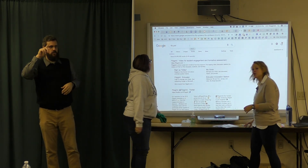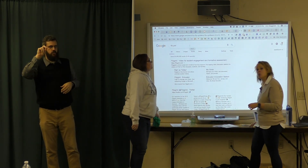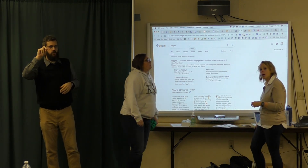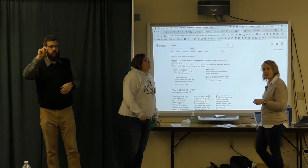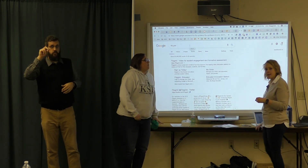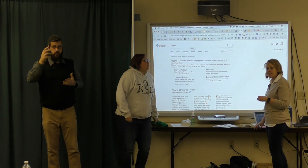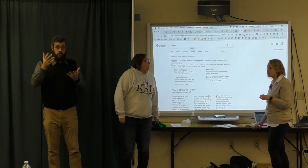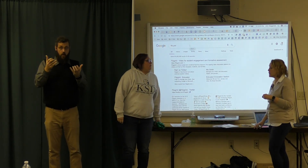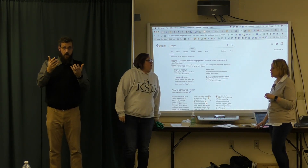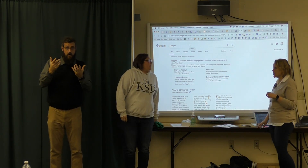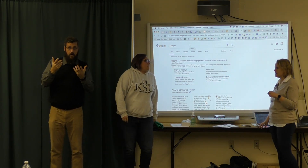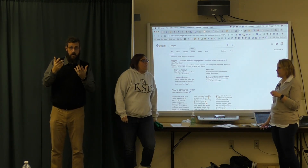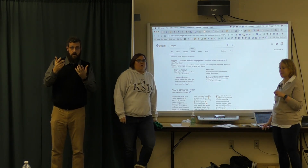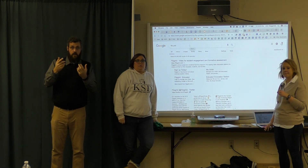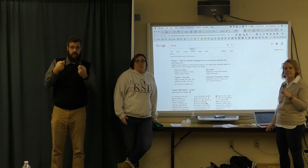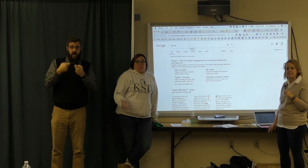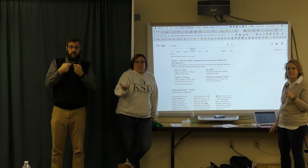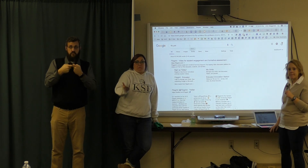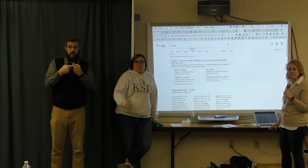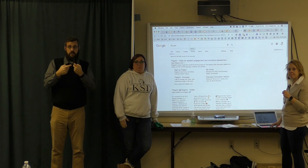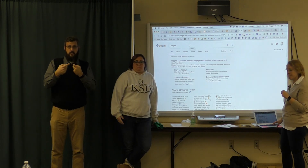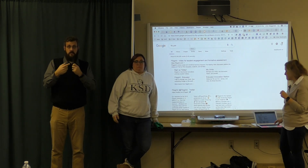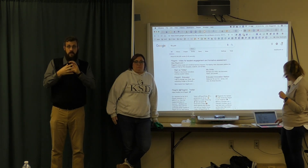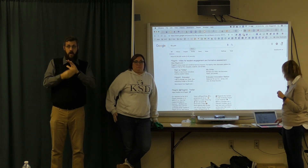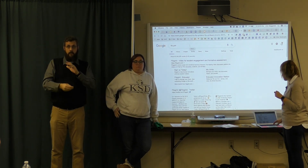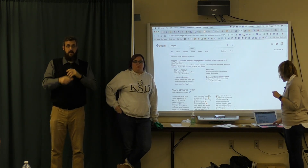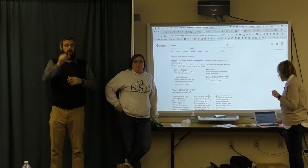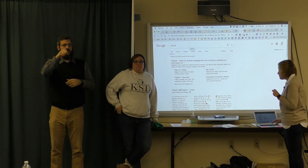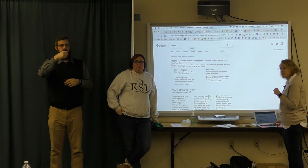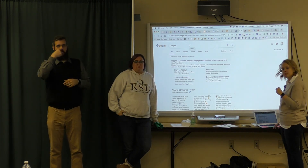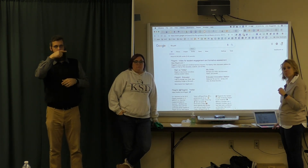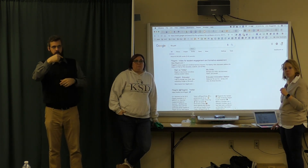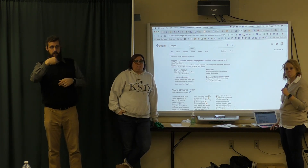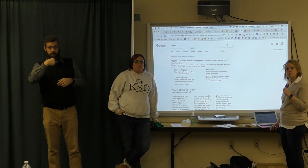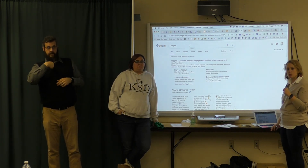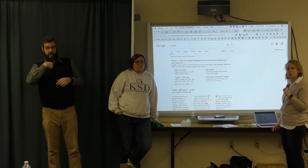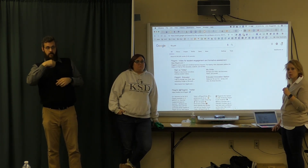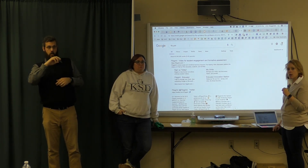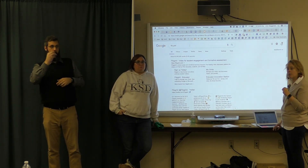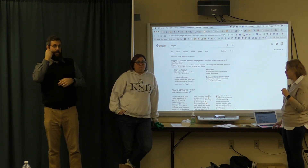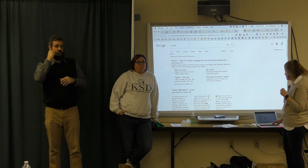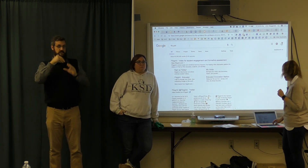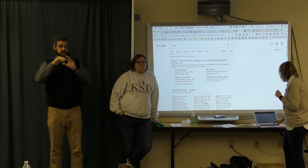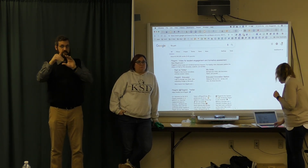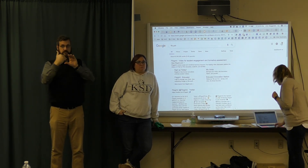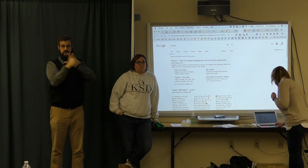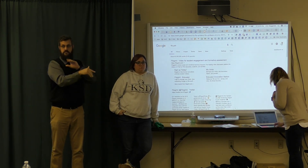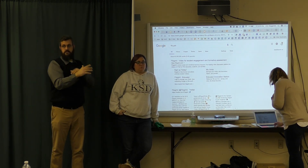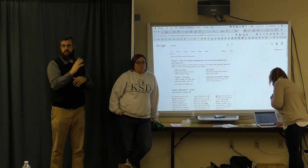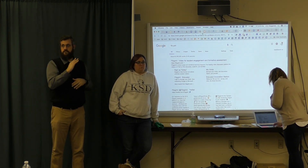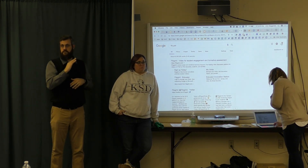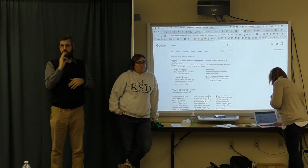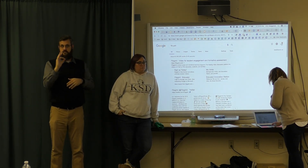I mean, do you want the digital version? Yeah, if you could send that to either Melissa or me, and we could Yeah. send it out.